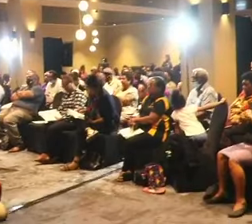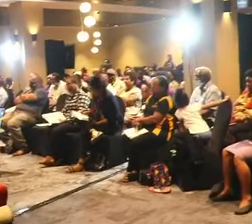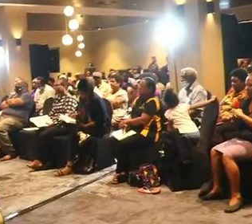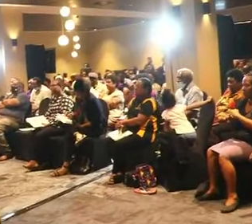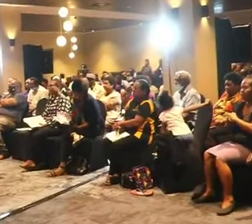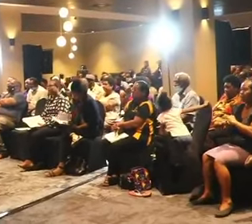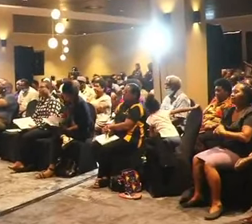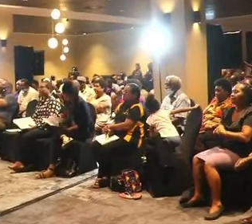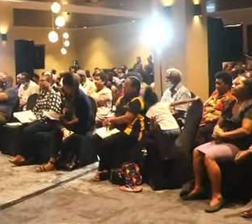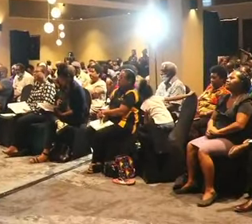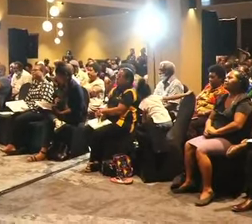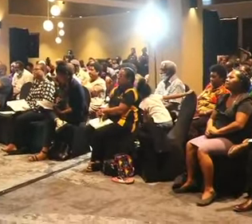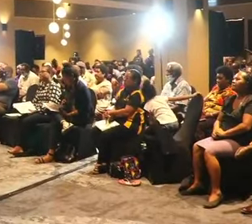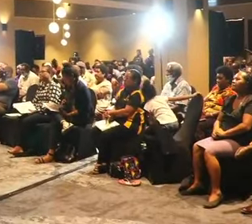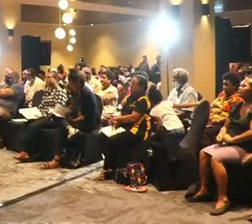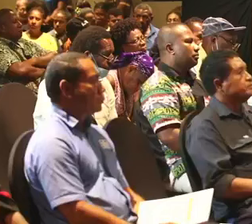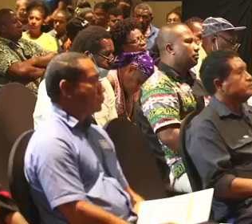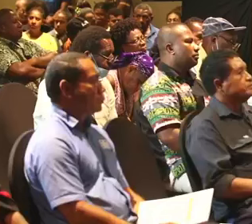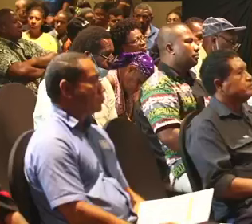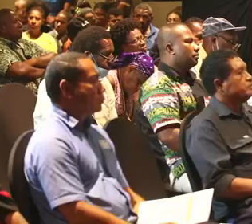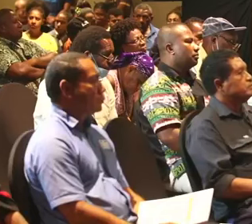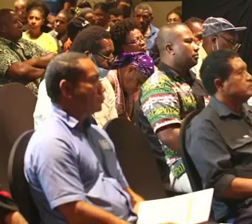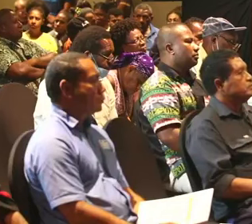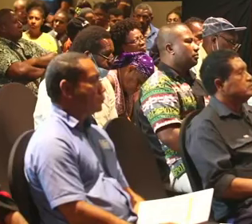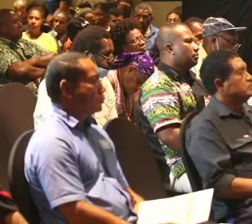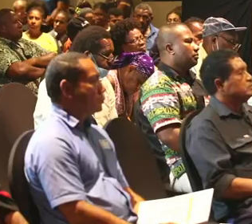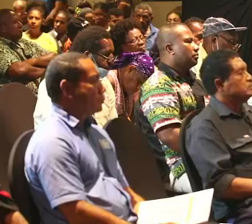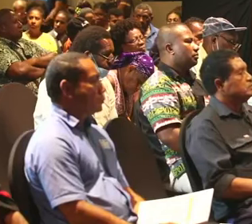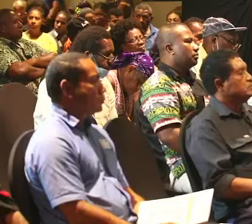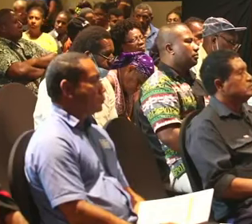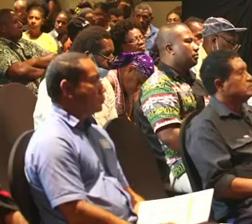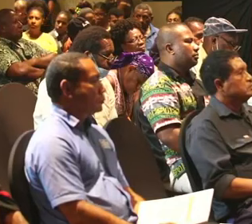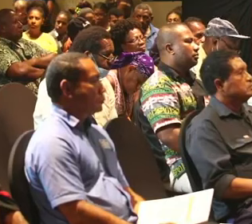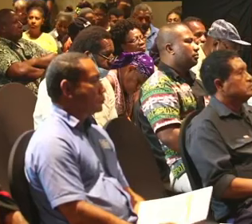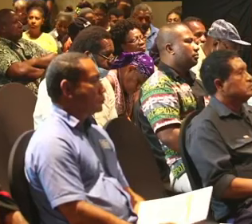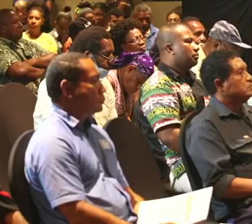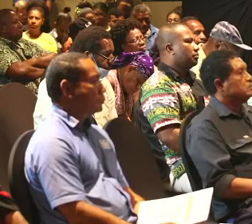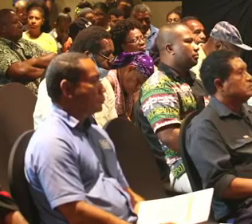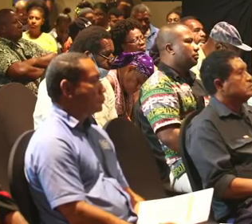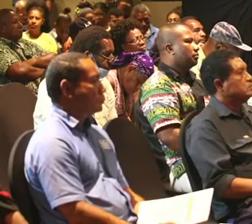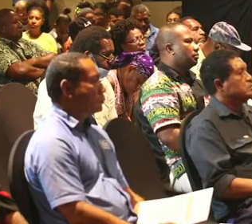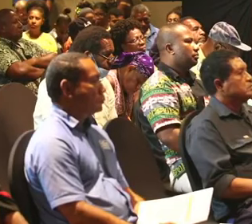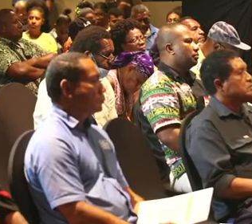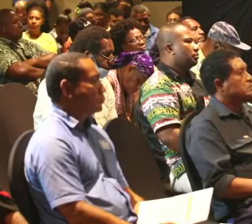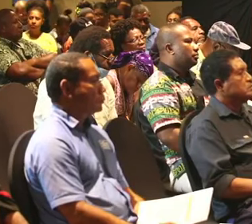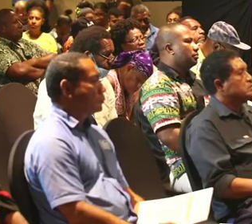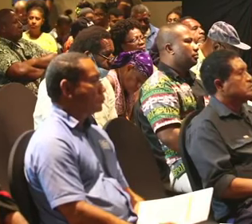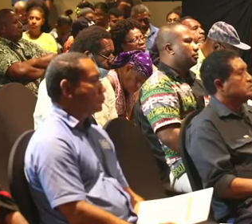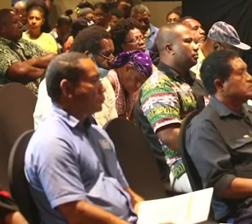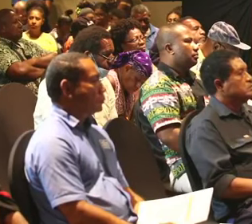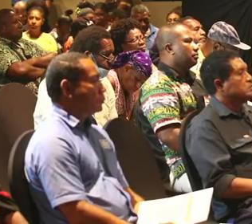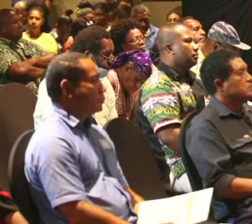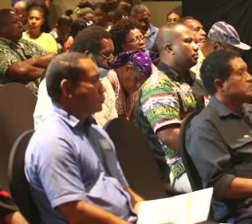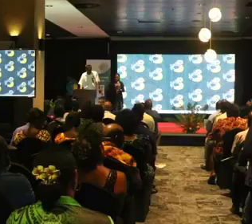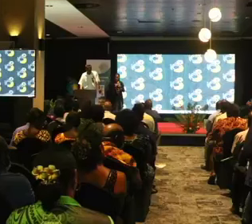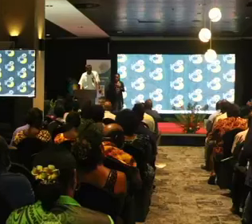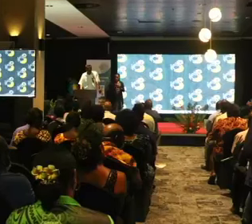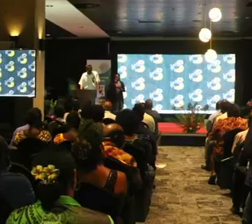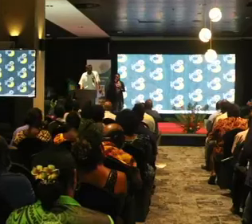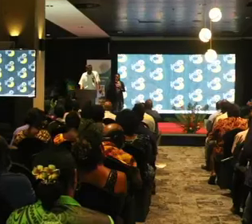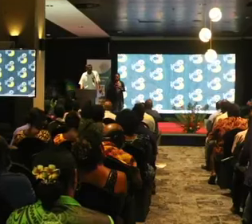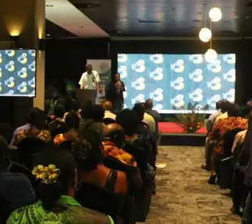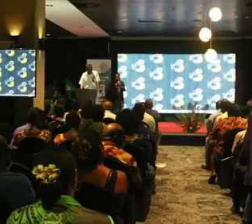it never expire, that you will hold on to the certificate. But also you mentioned that there would be only one in a time of your annual return.